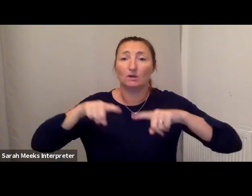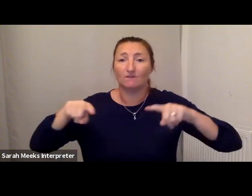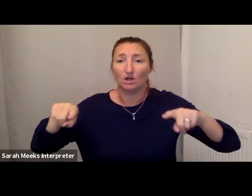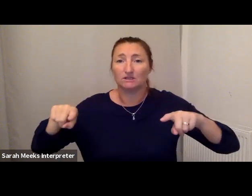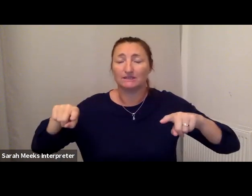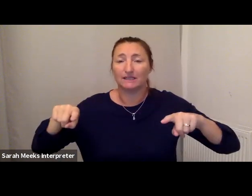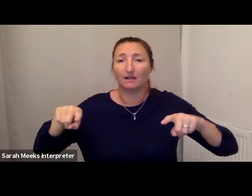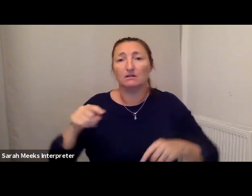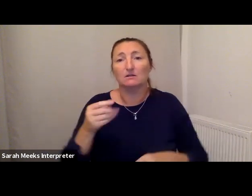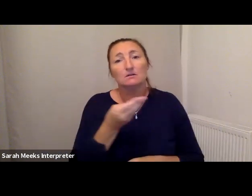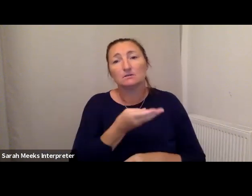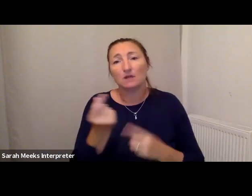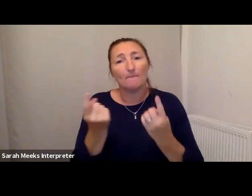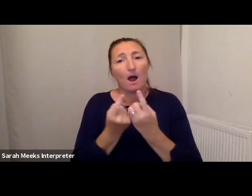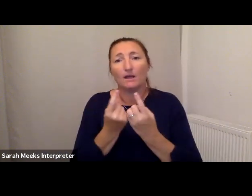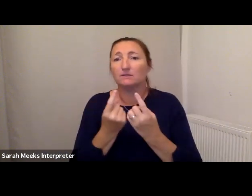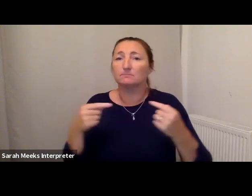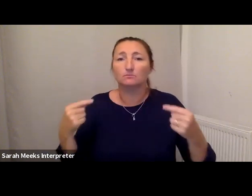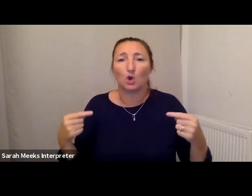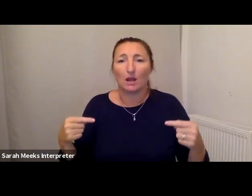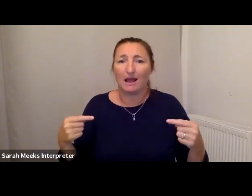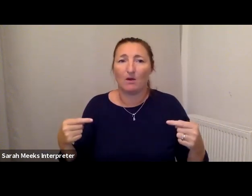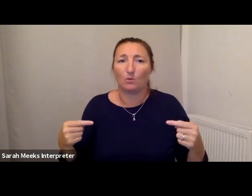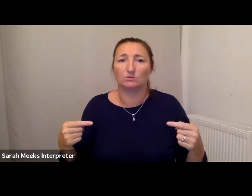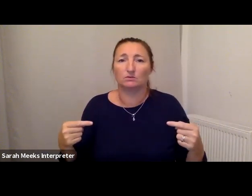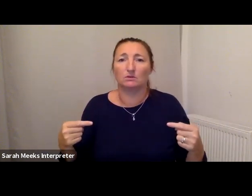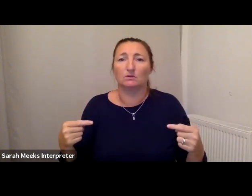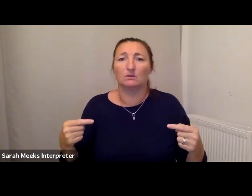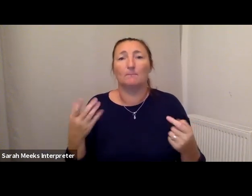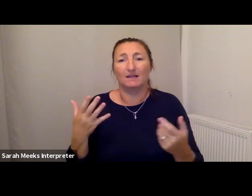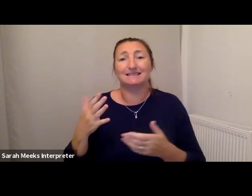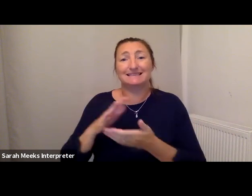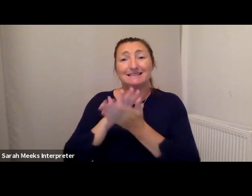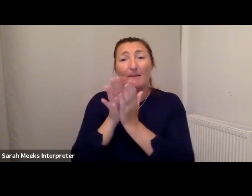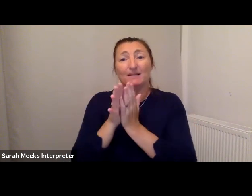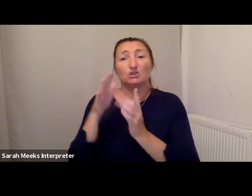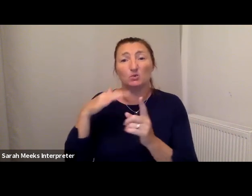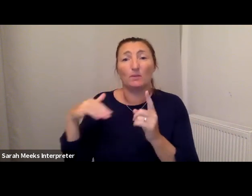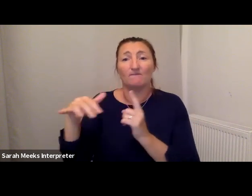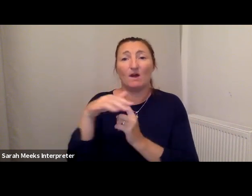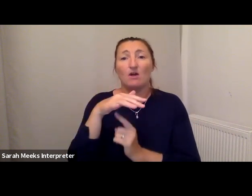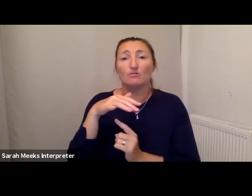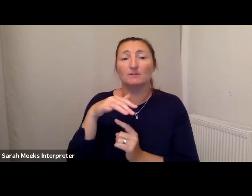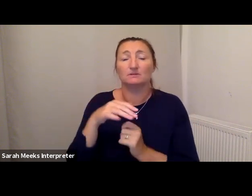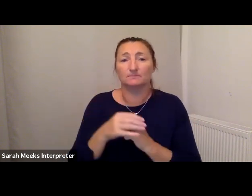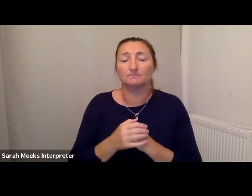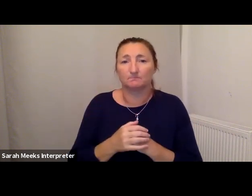are not allowed, or supposed not to be, that it does much more harm